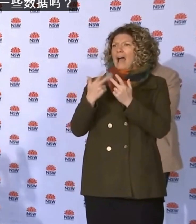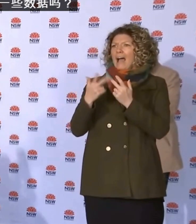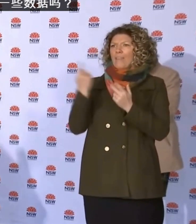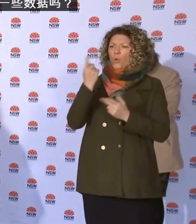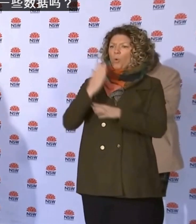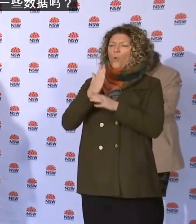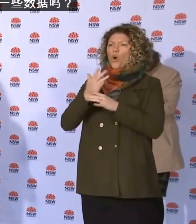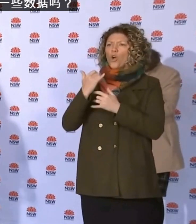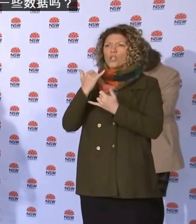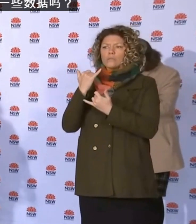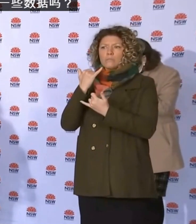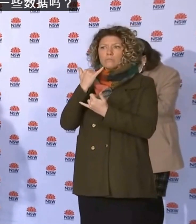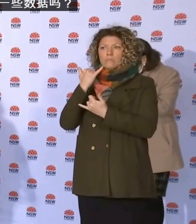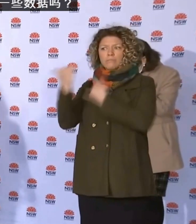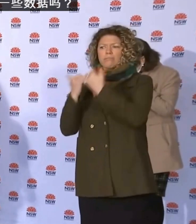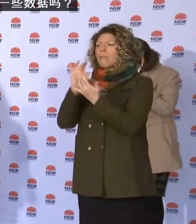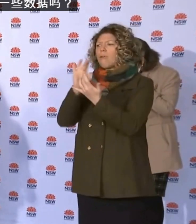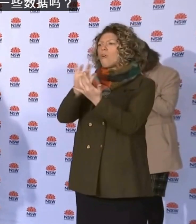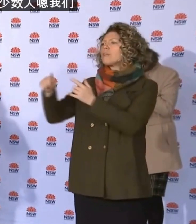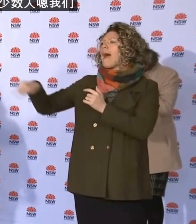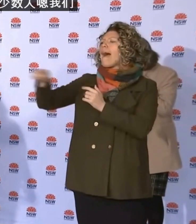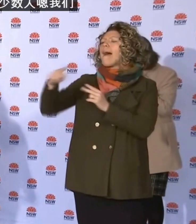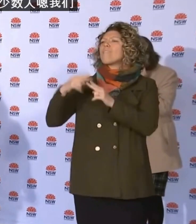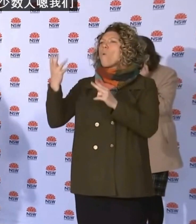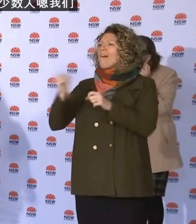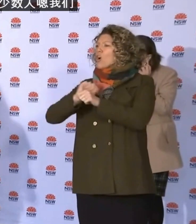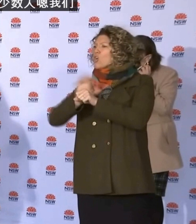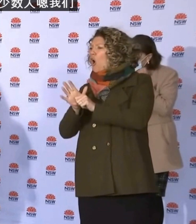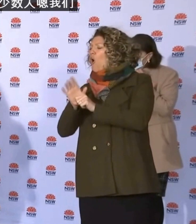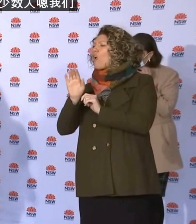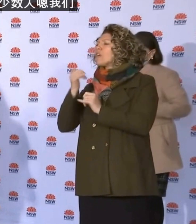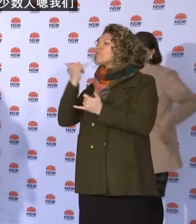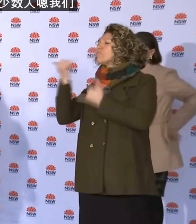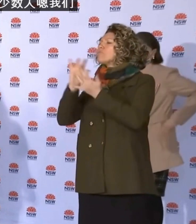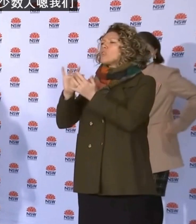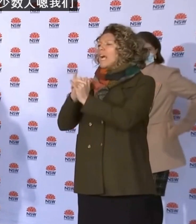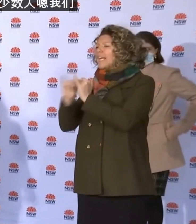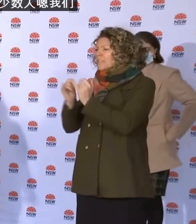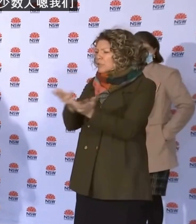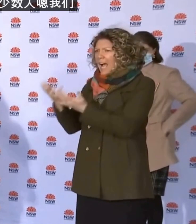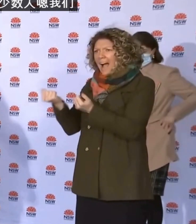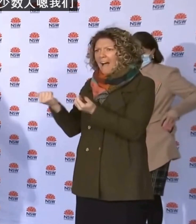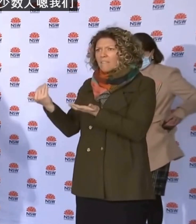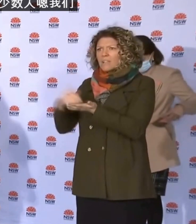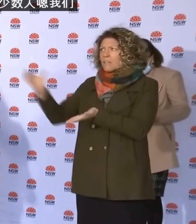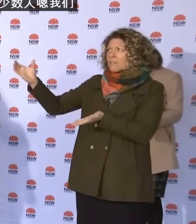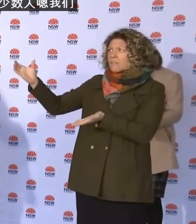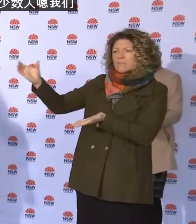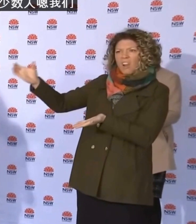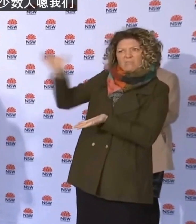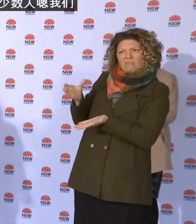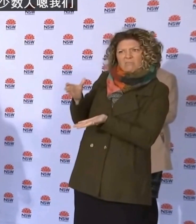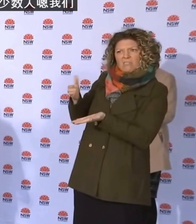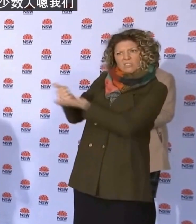interstate. Are you able to give us some figures on that? So in terms of the, I think a small number of people from